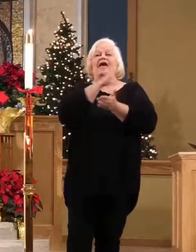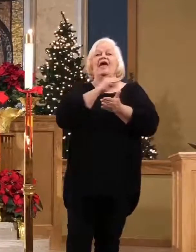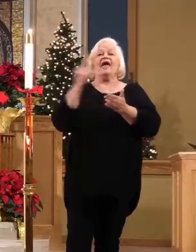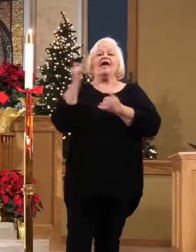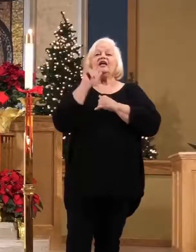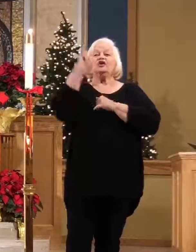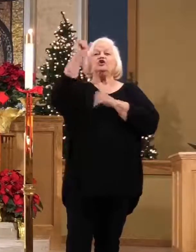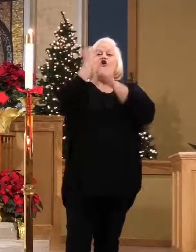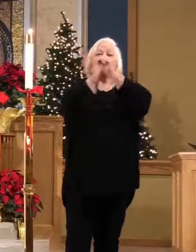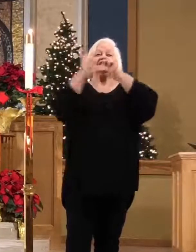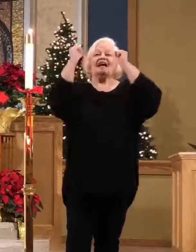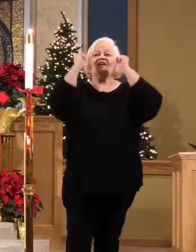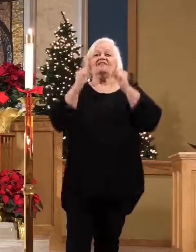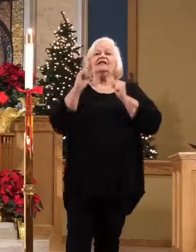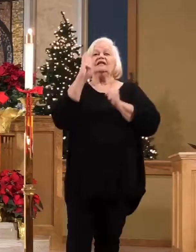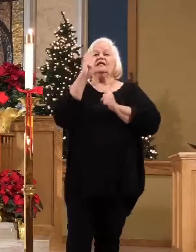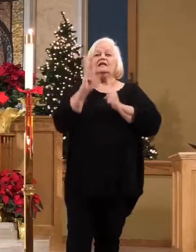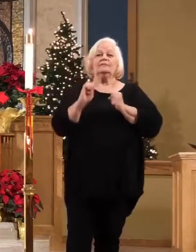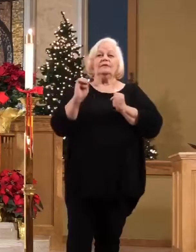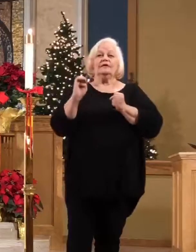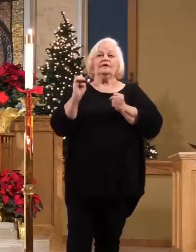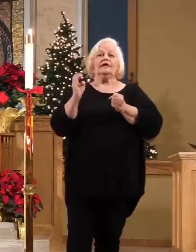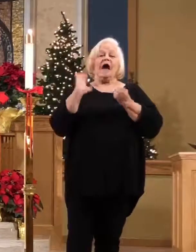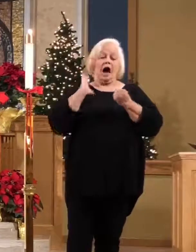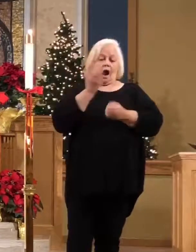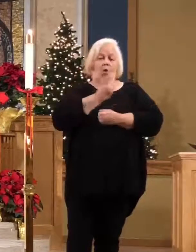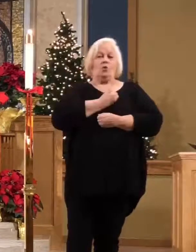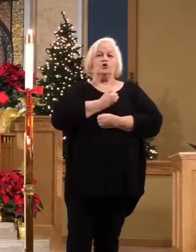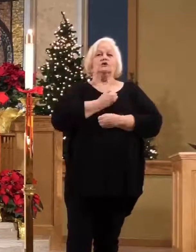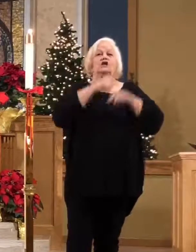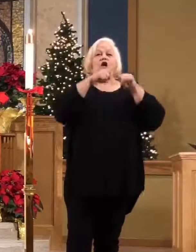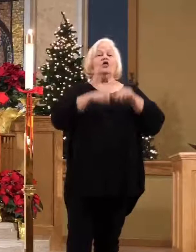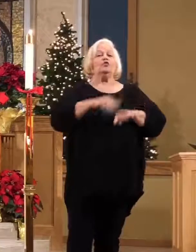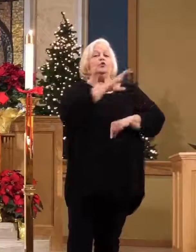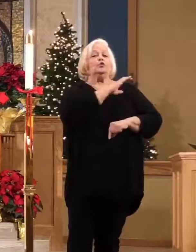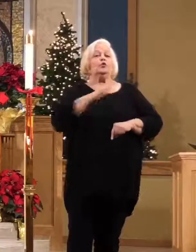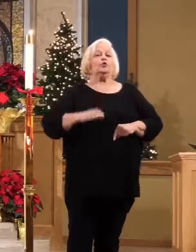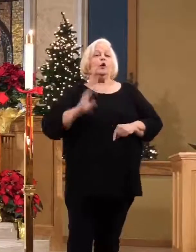eternal salvation be ours,